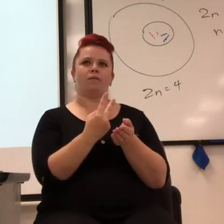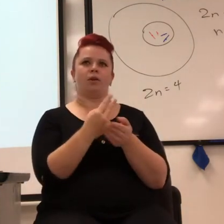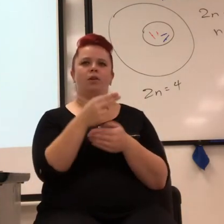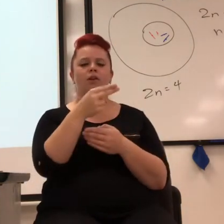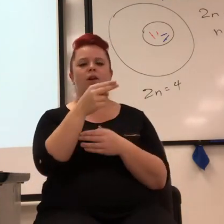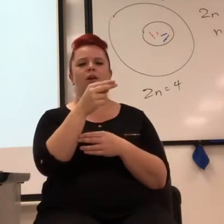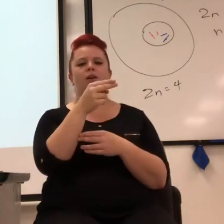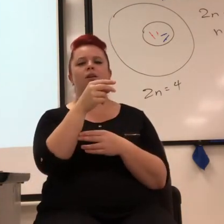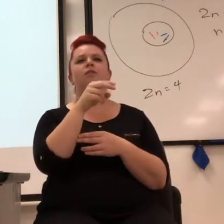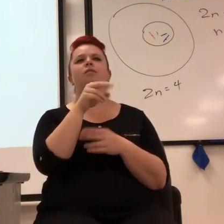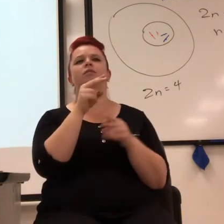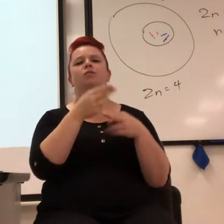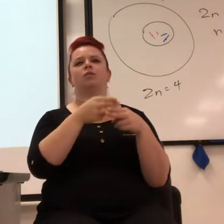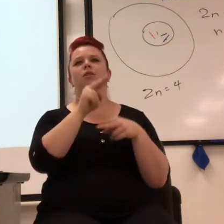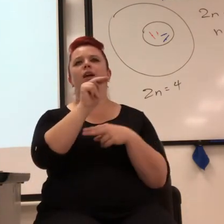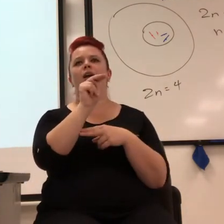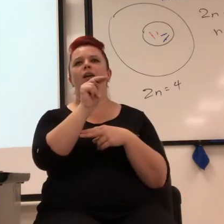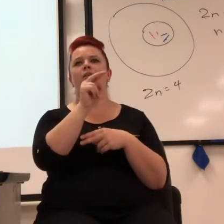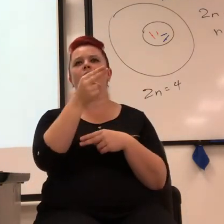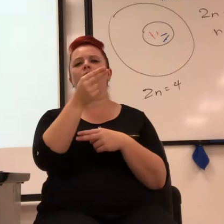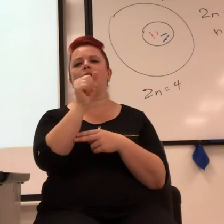haploid.